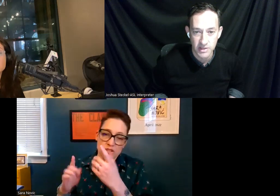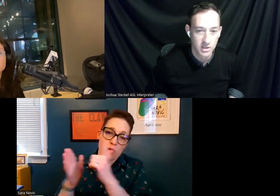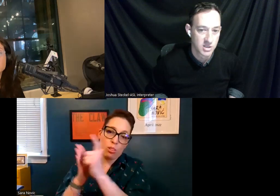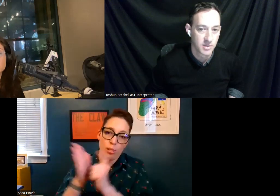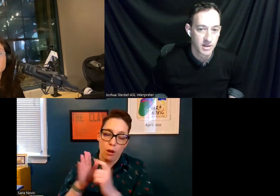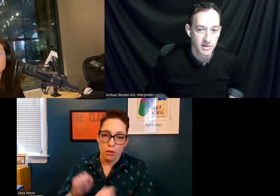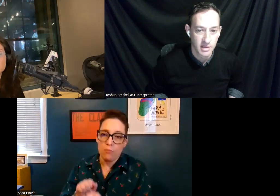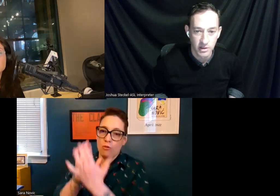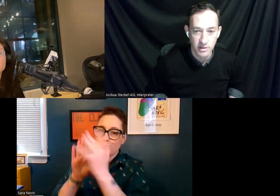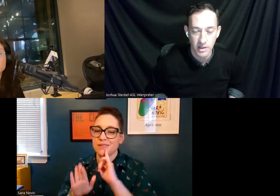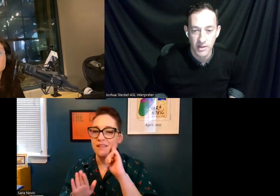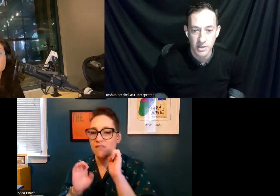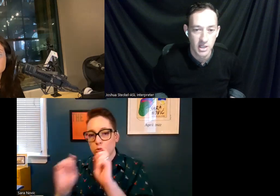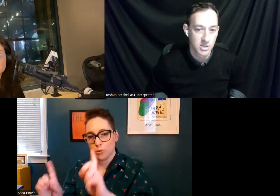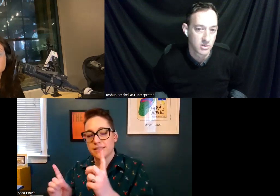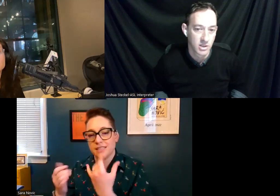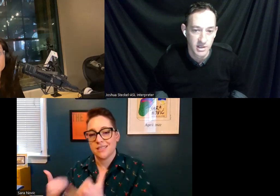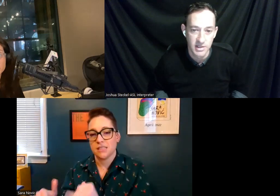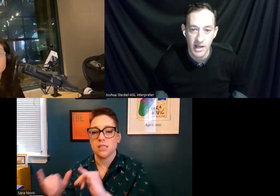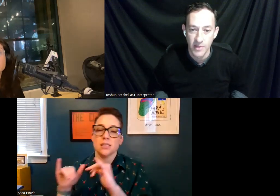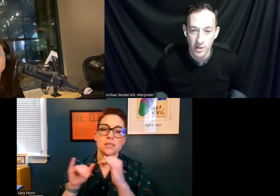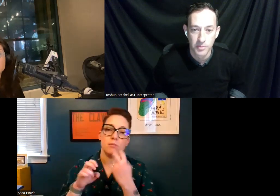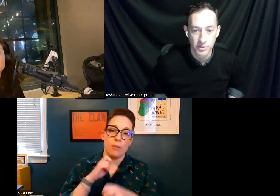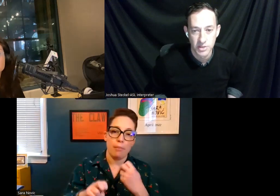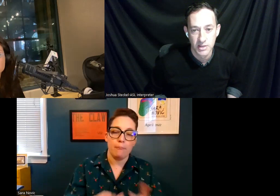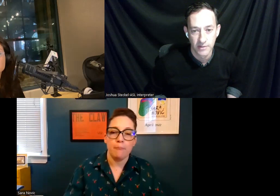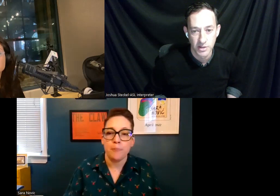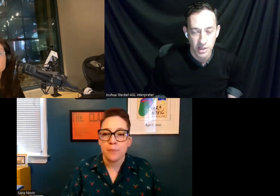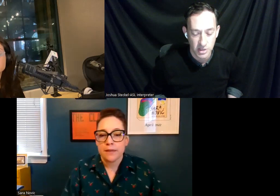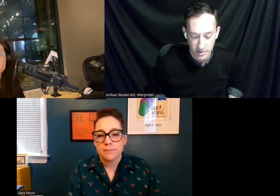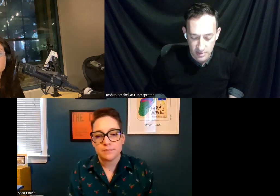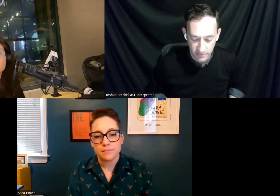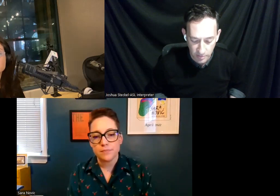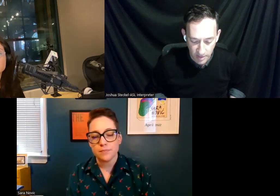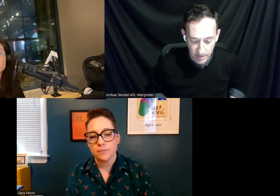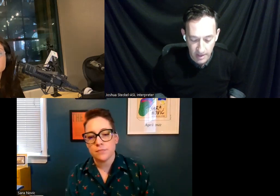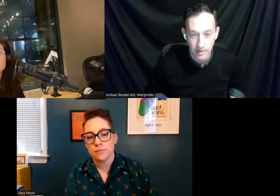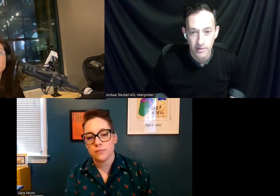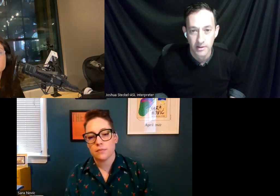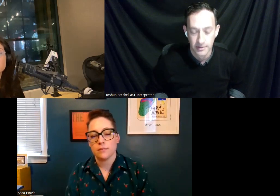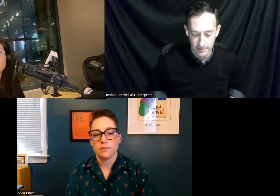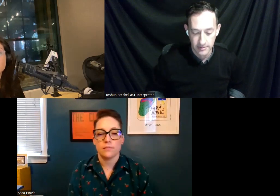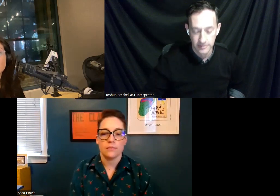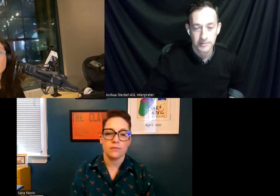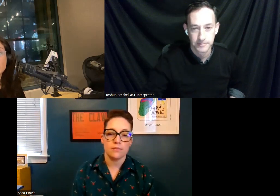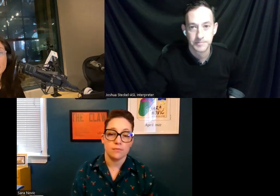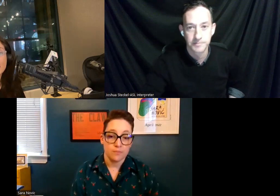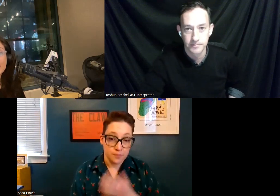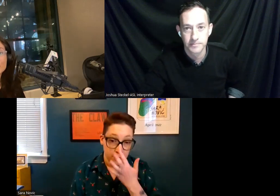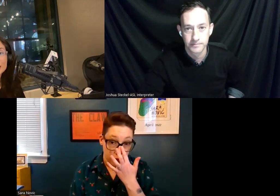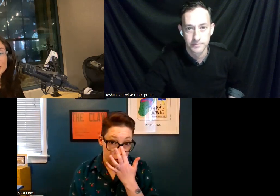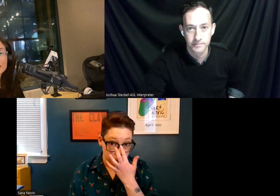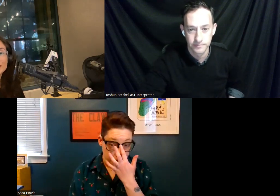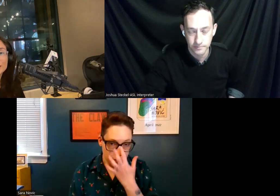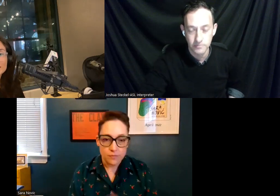these decisions by the district and the educational attorneys and their approach to deaf education. It's still very problematic. I